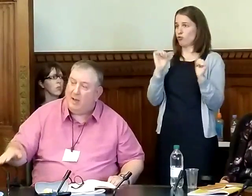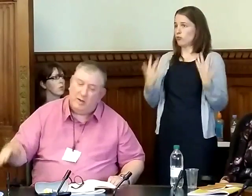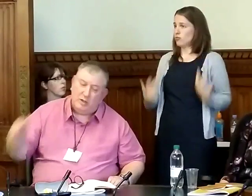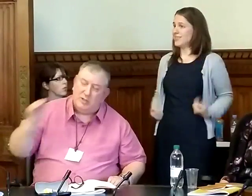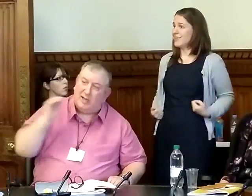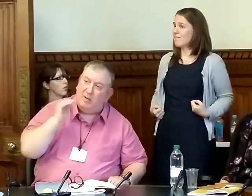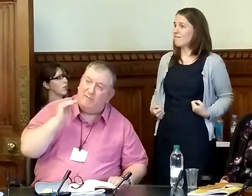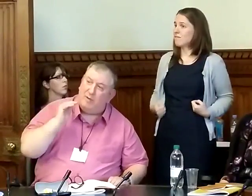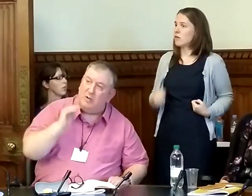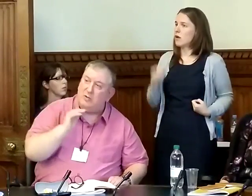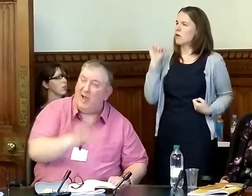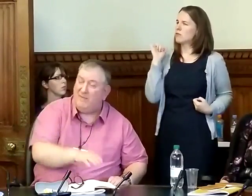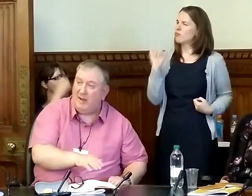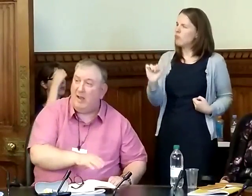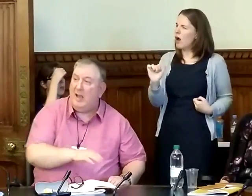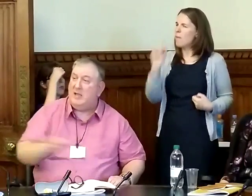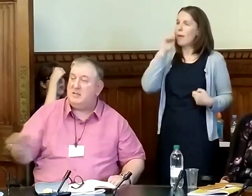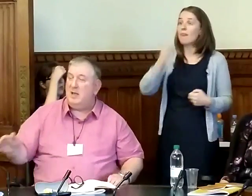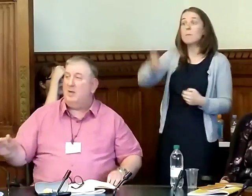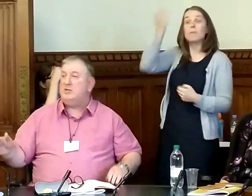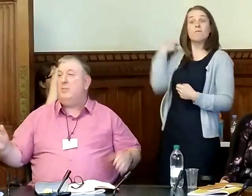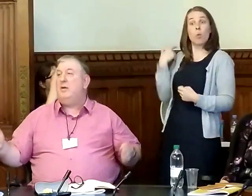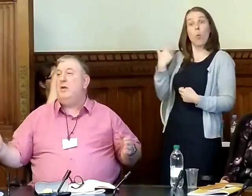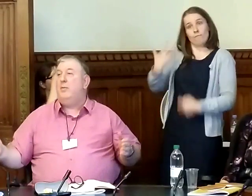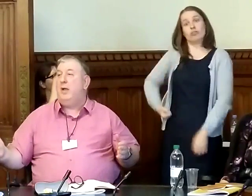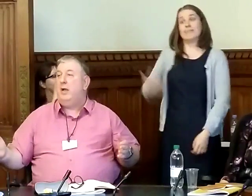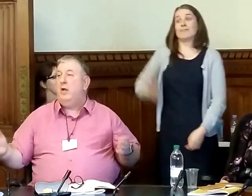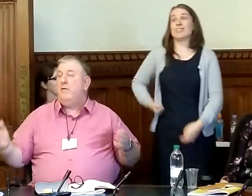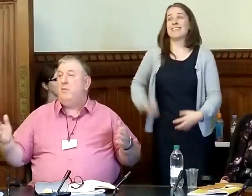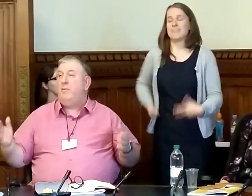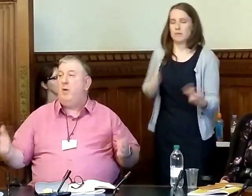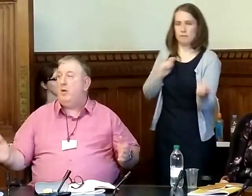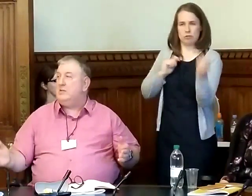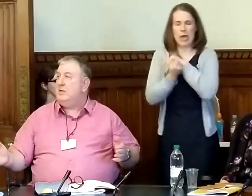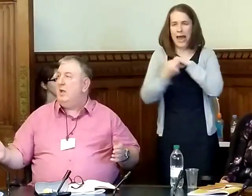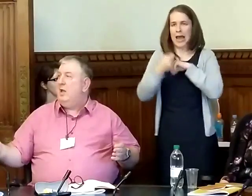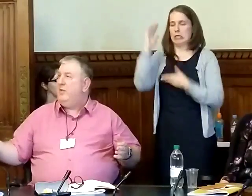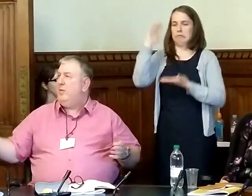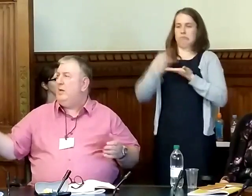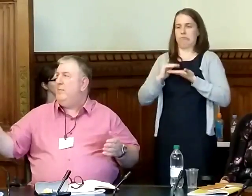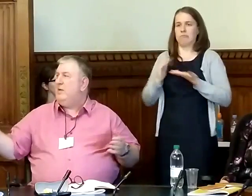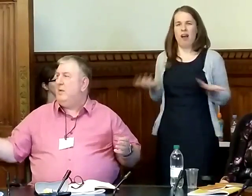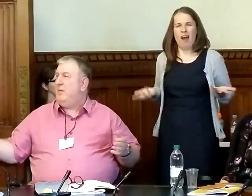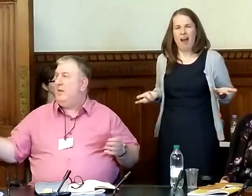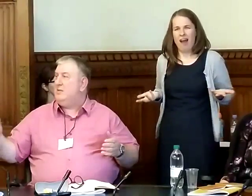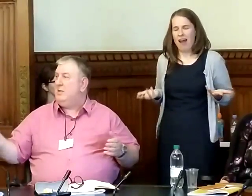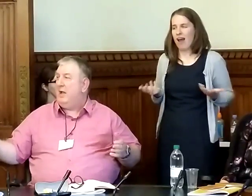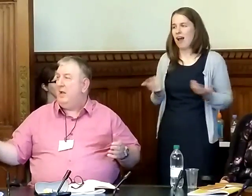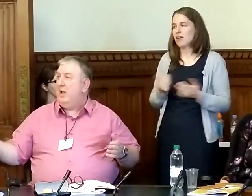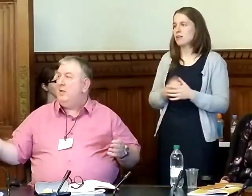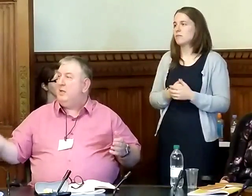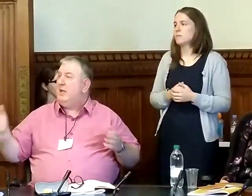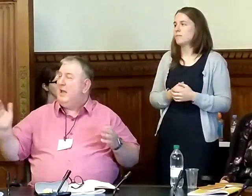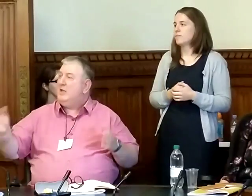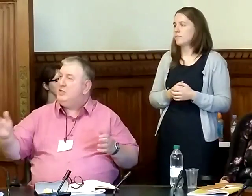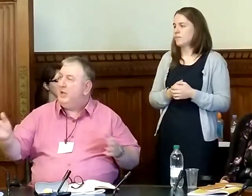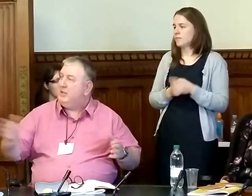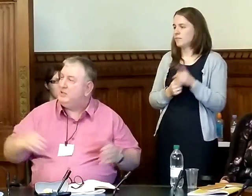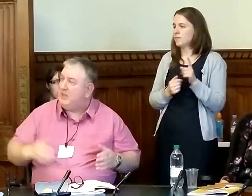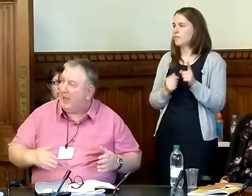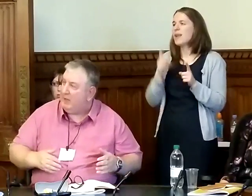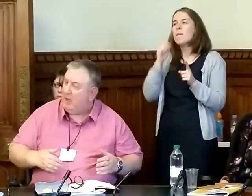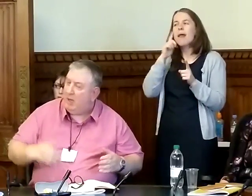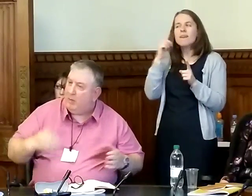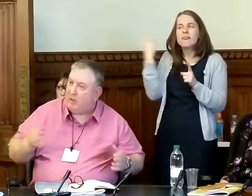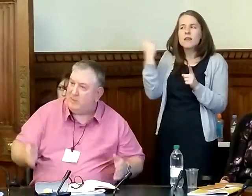doesn't mean you take it away from those who have it. It's the lowest common denominator form of politics. I think one of them is maybe here today, that didn't